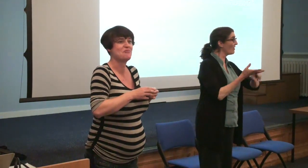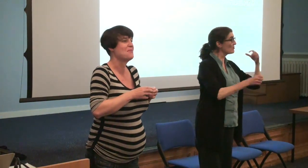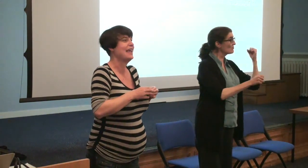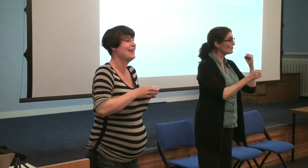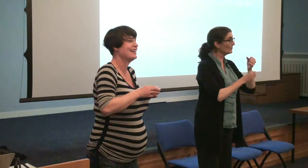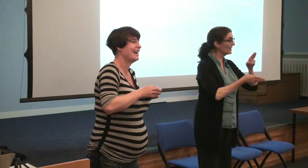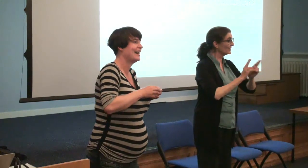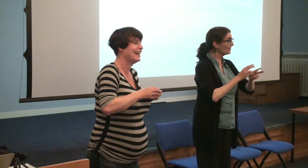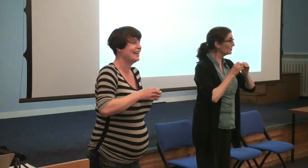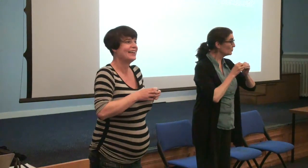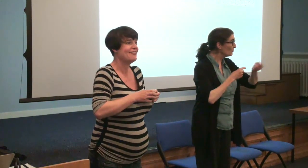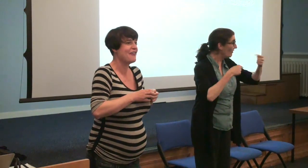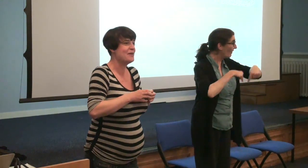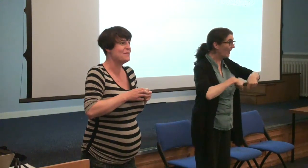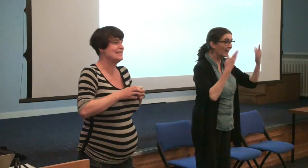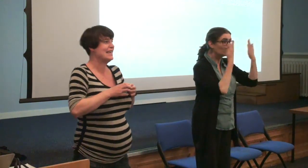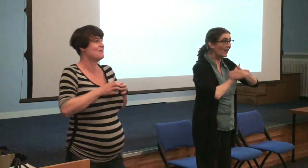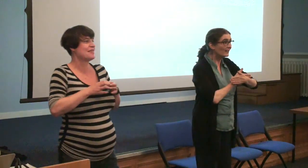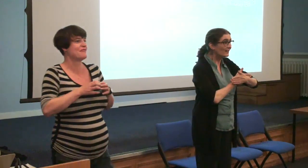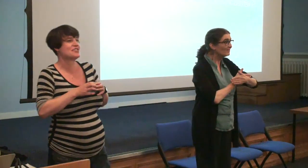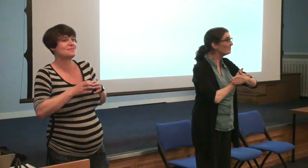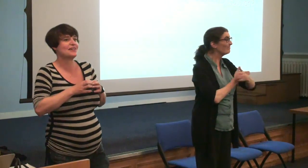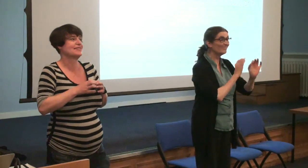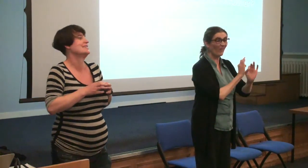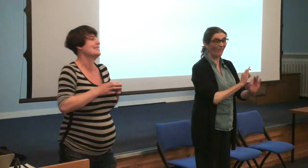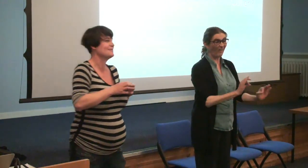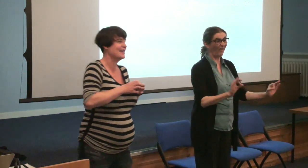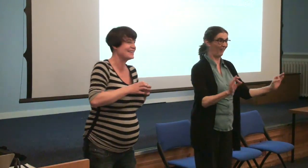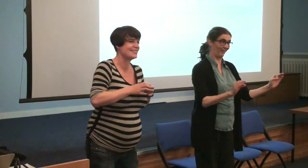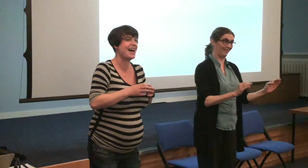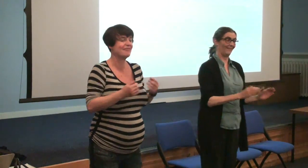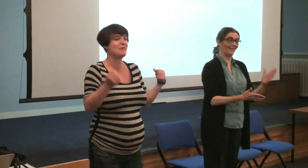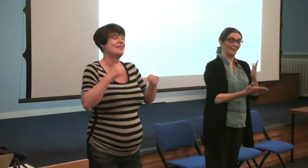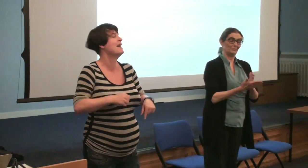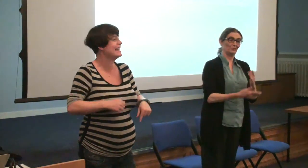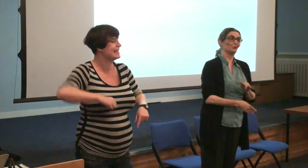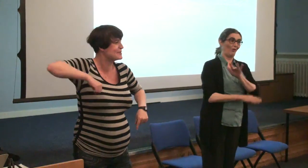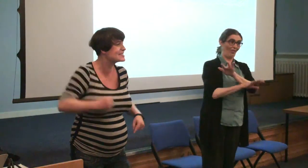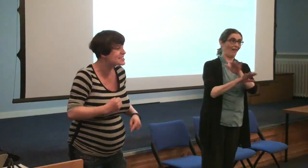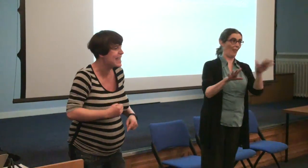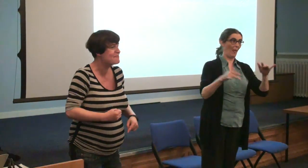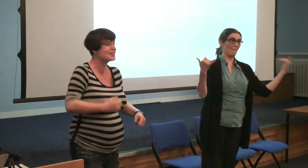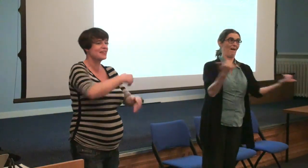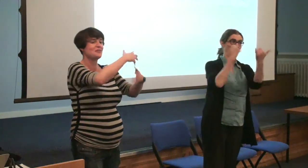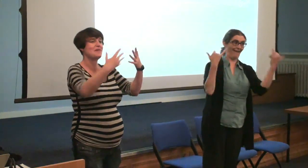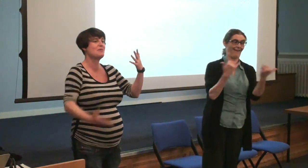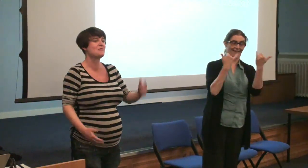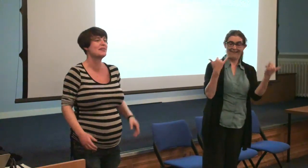Probably very busy with their freshers parties this week, so they haven't quite made it yet, which is a shame because I thought maybe we would